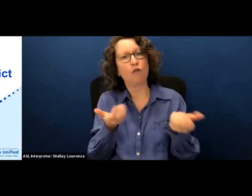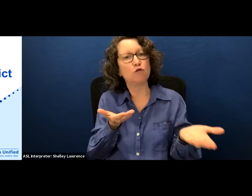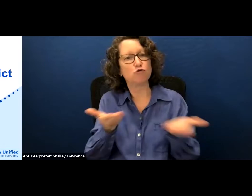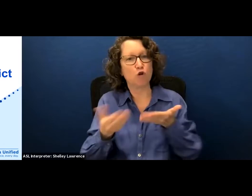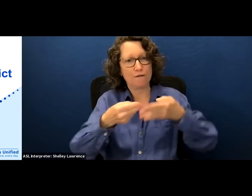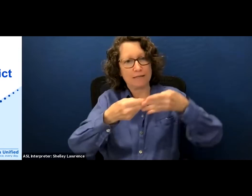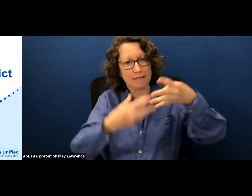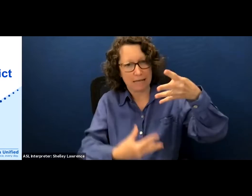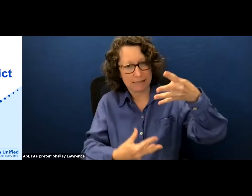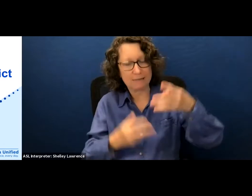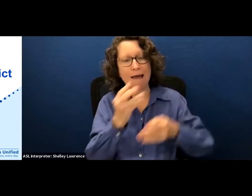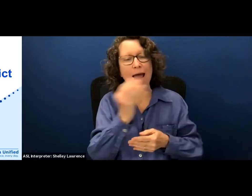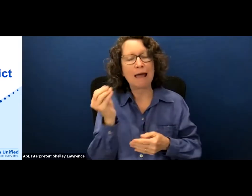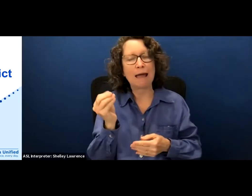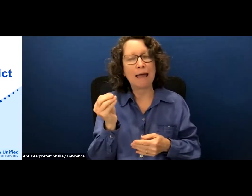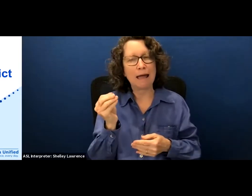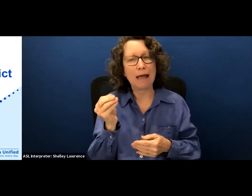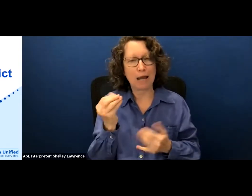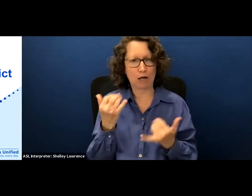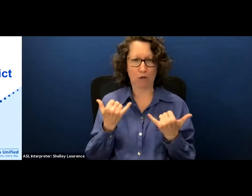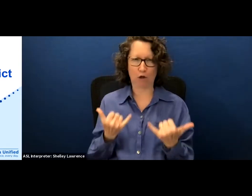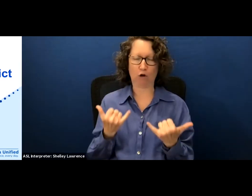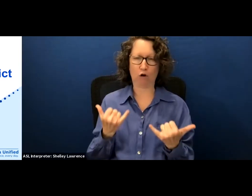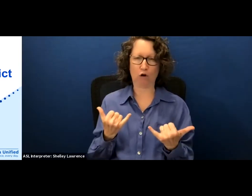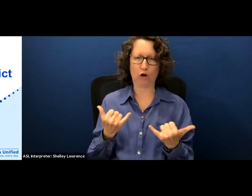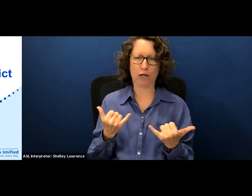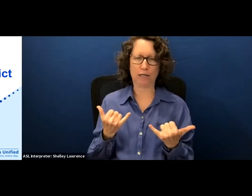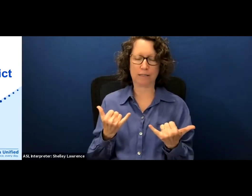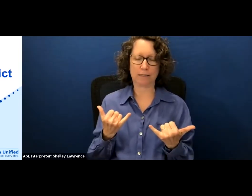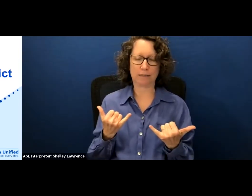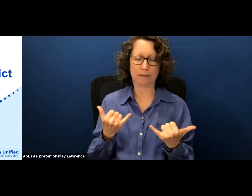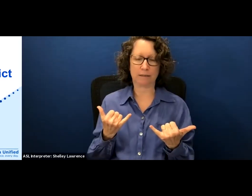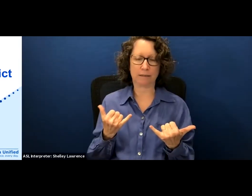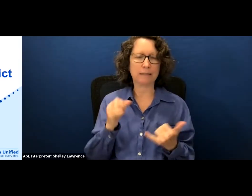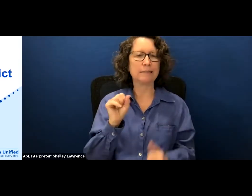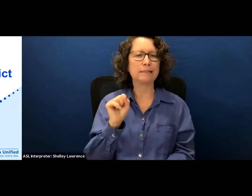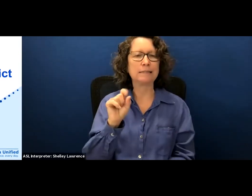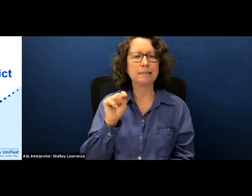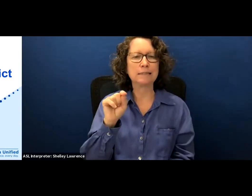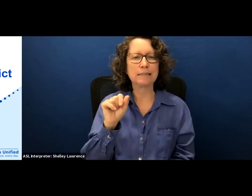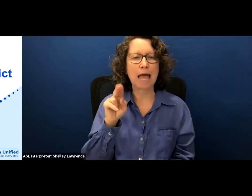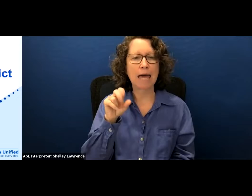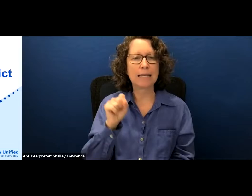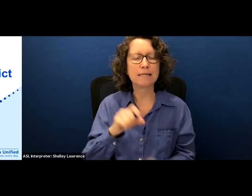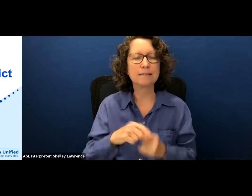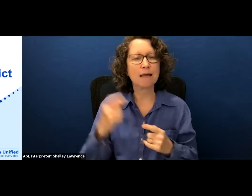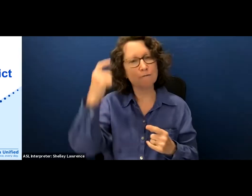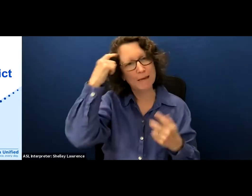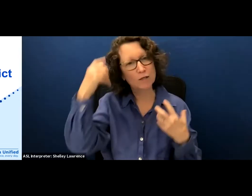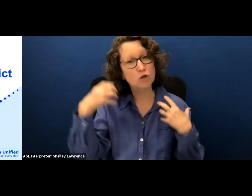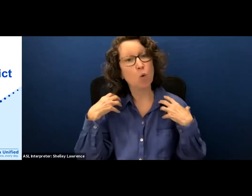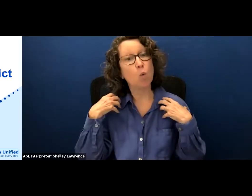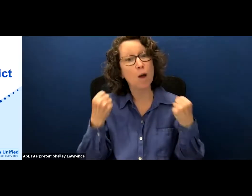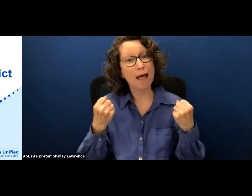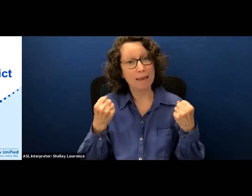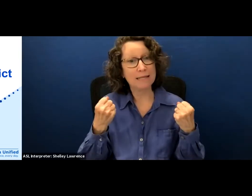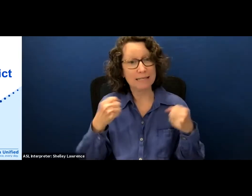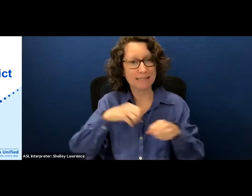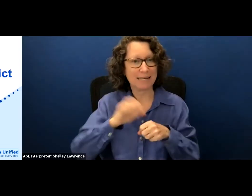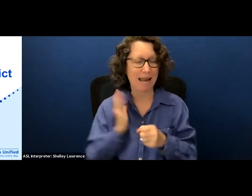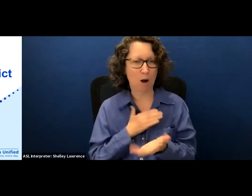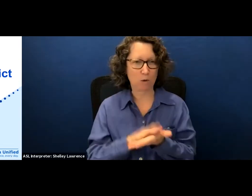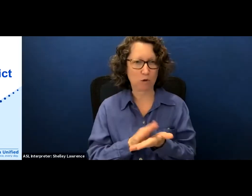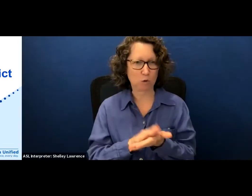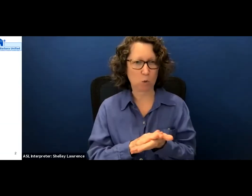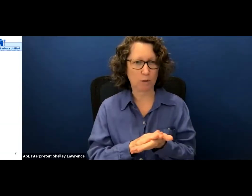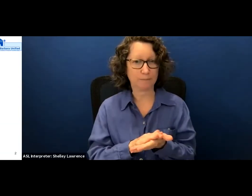services and the current state of mental wellness in our schools. Next slide,